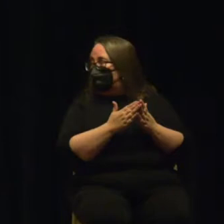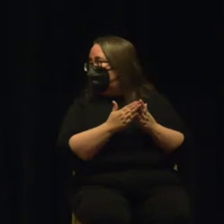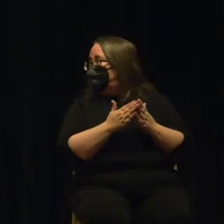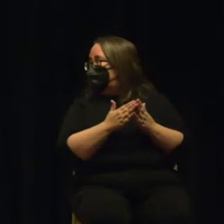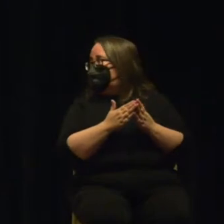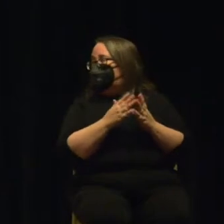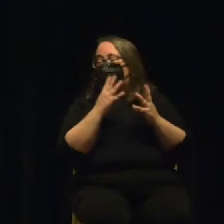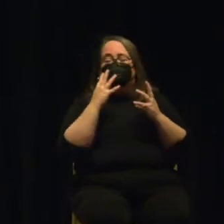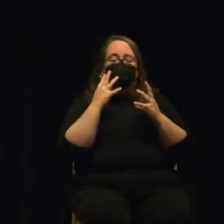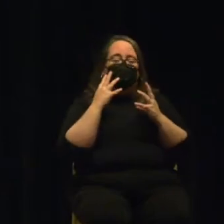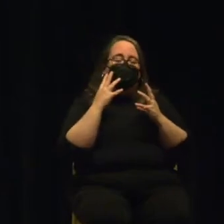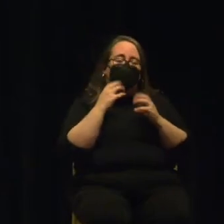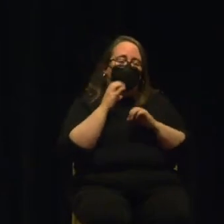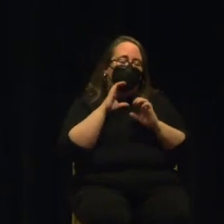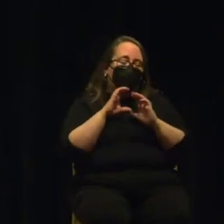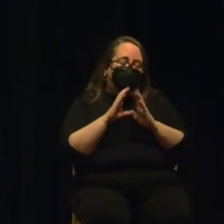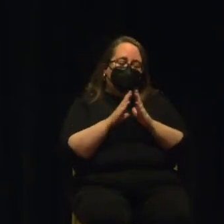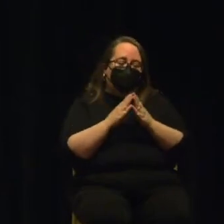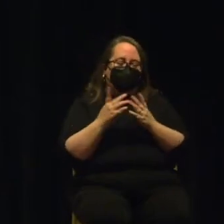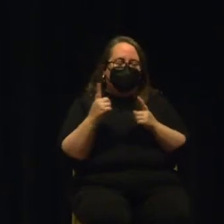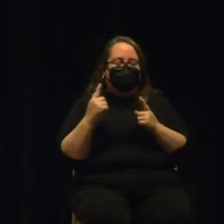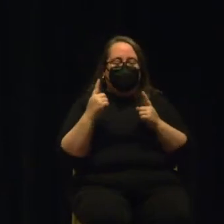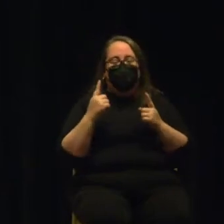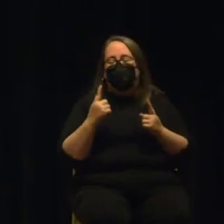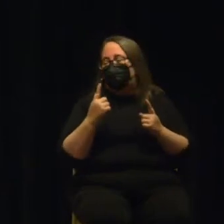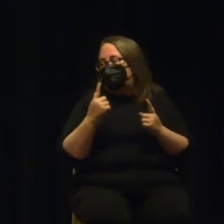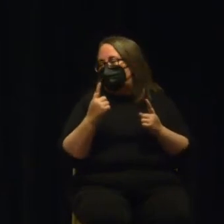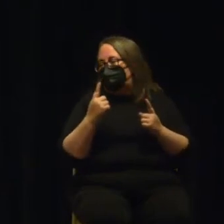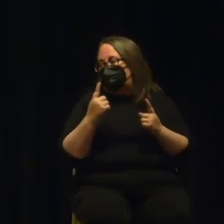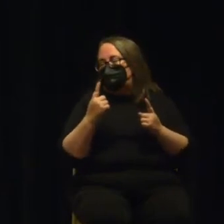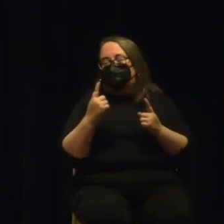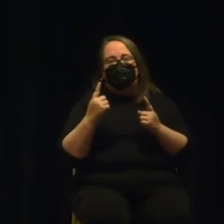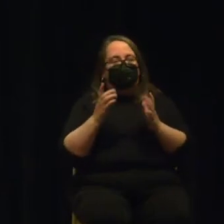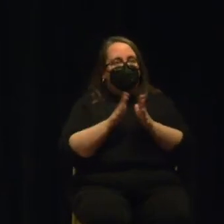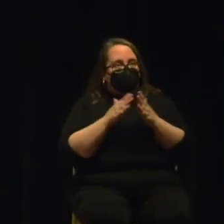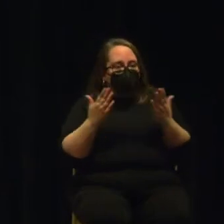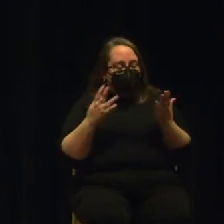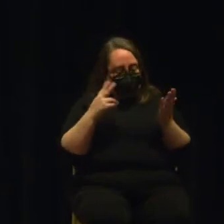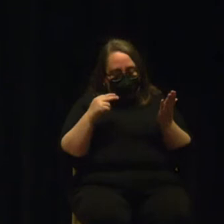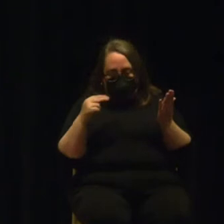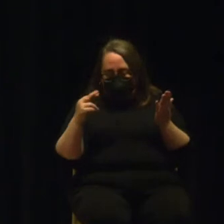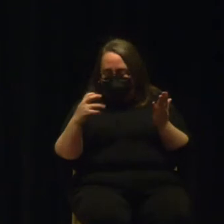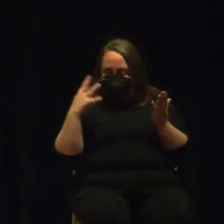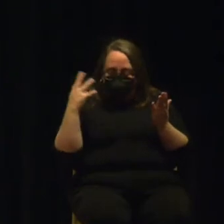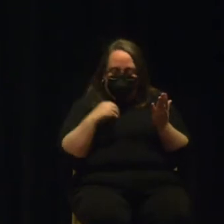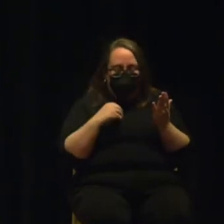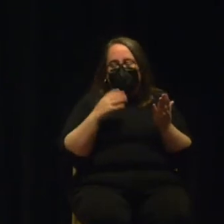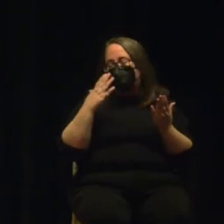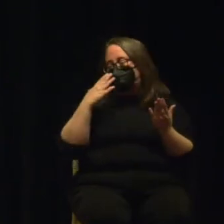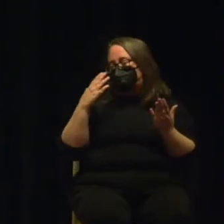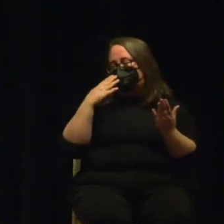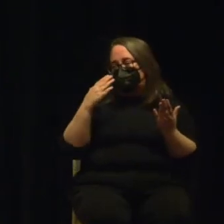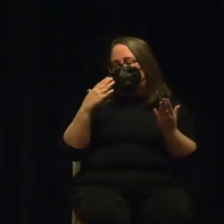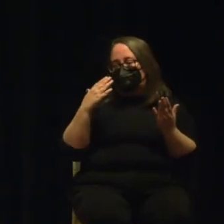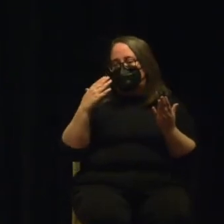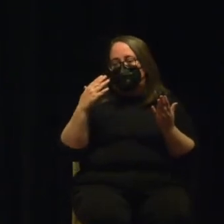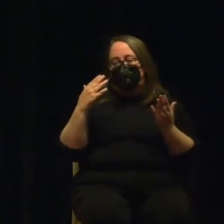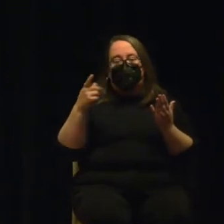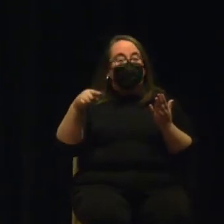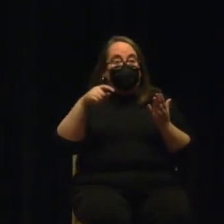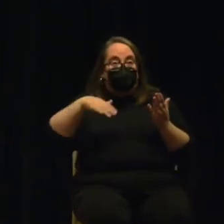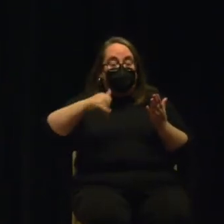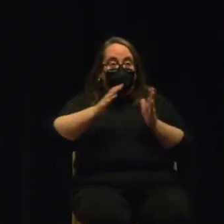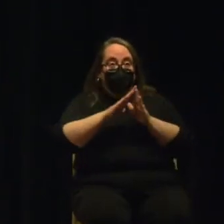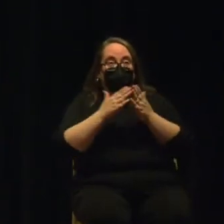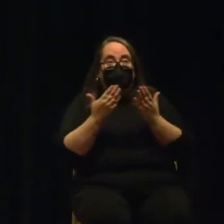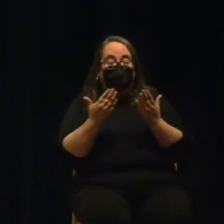most beautiful graphic novels I've ever had the pleasure of holding and reading. Thank you. For those of you who haven't opened your books